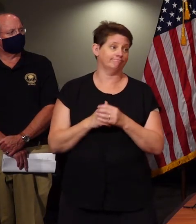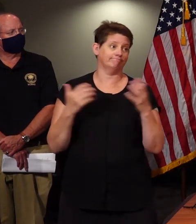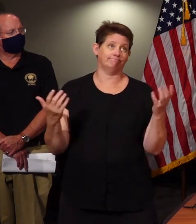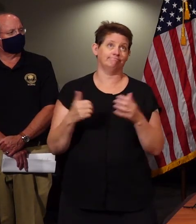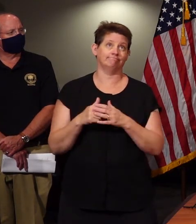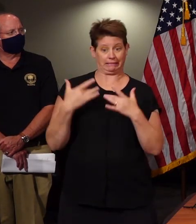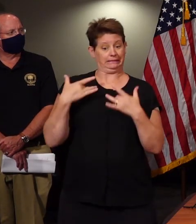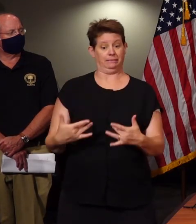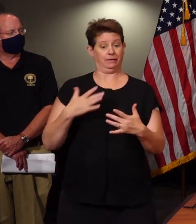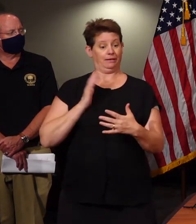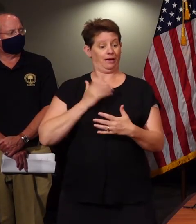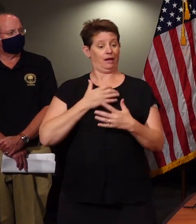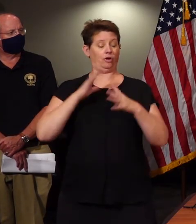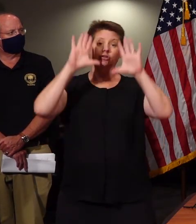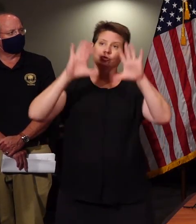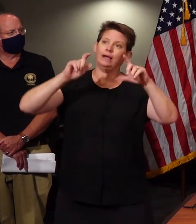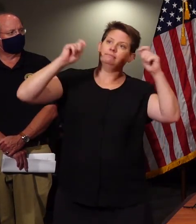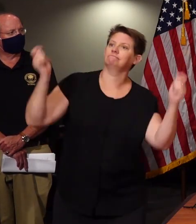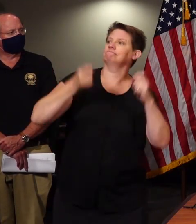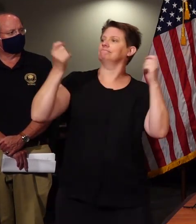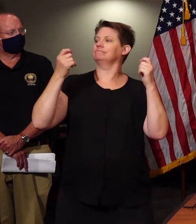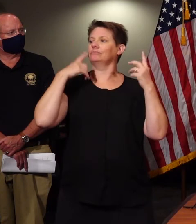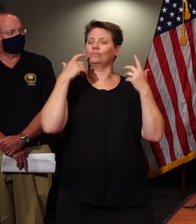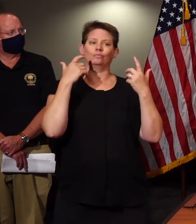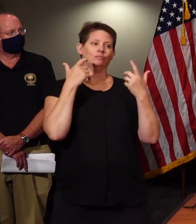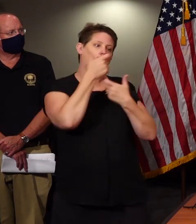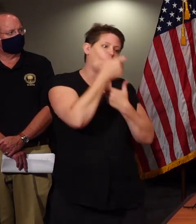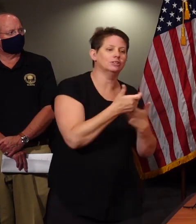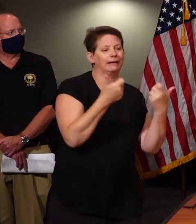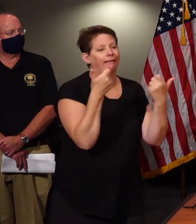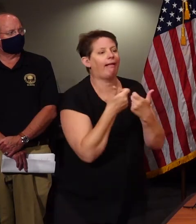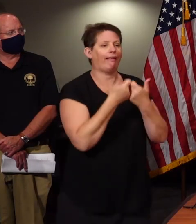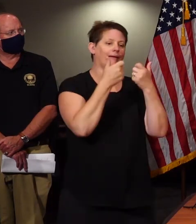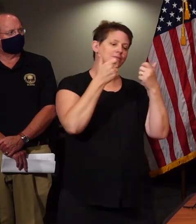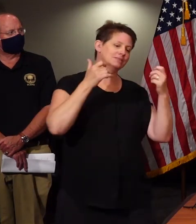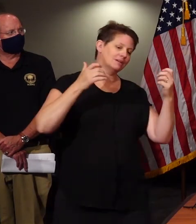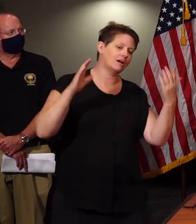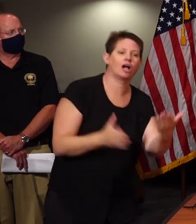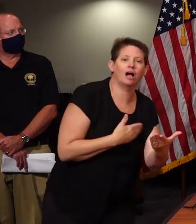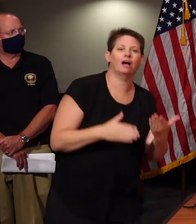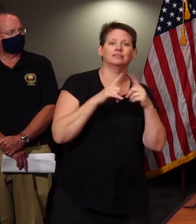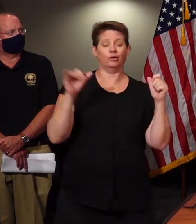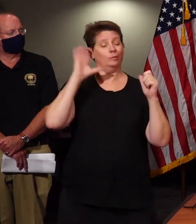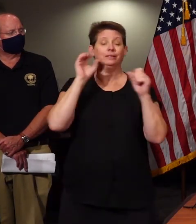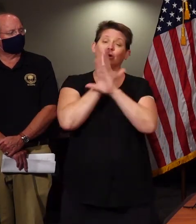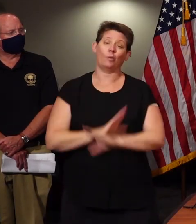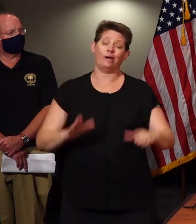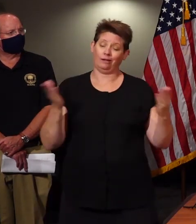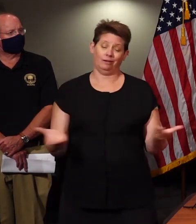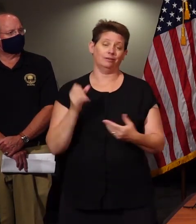what's usually a great celebration with spectator sports and concerts and those things will be very quiet time in South